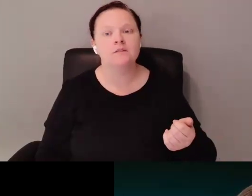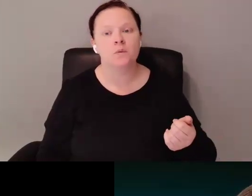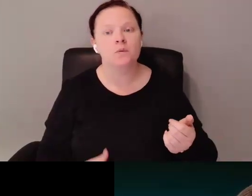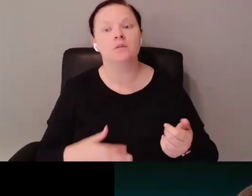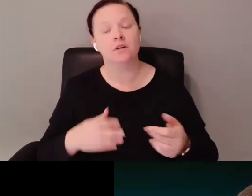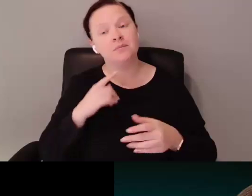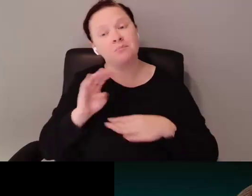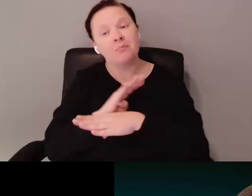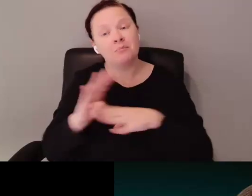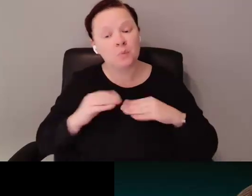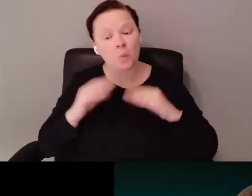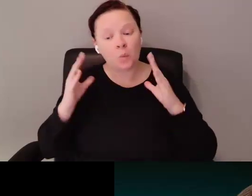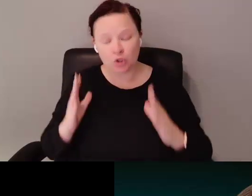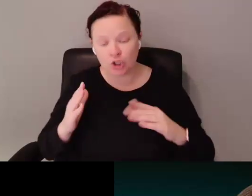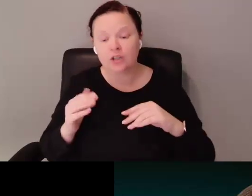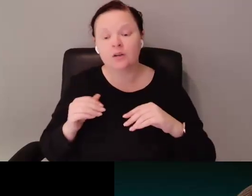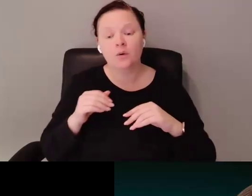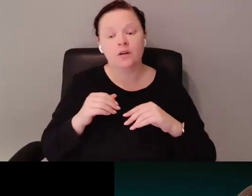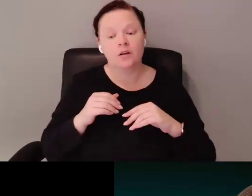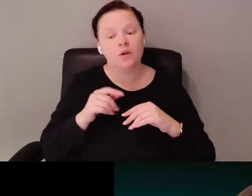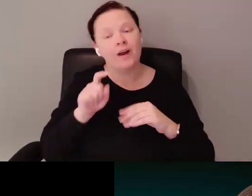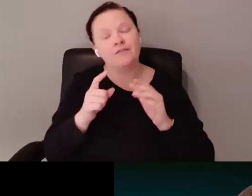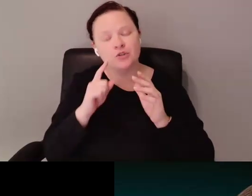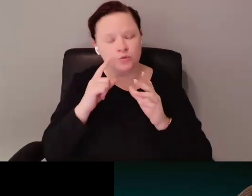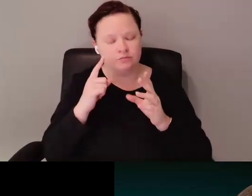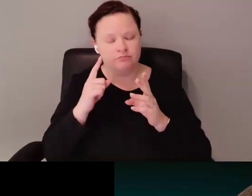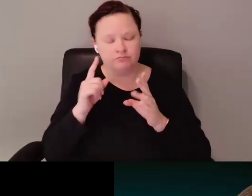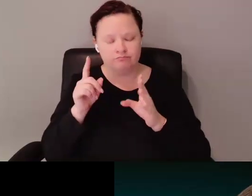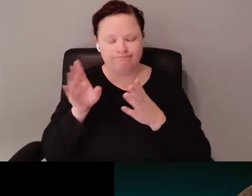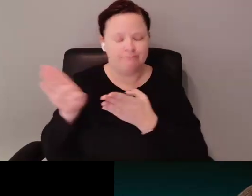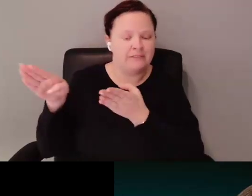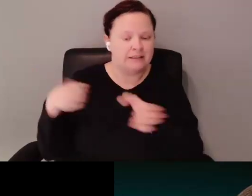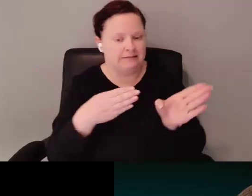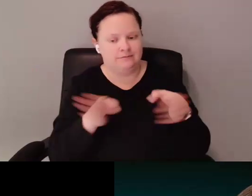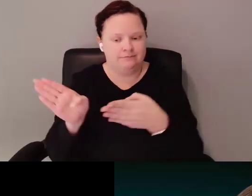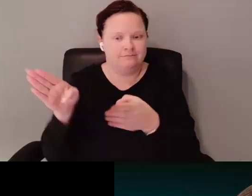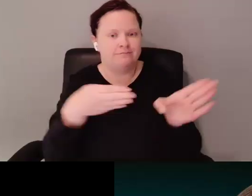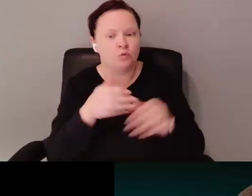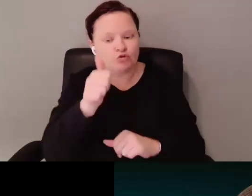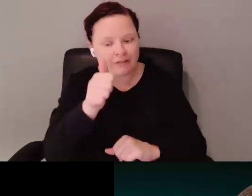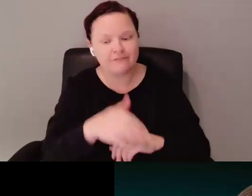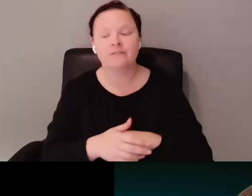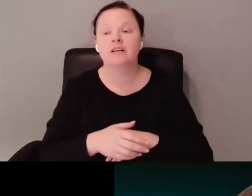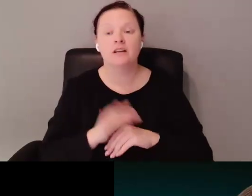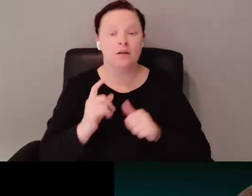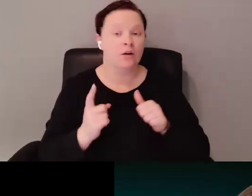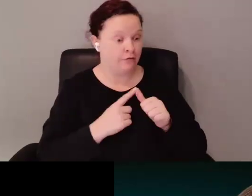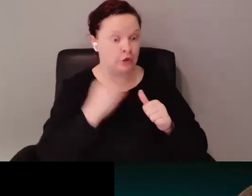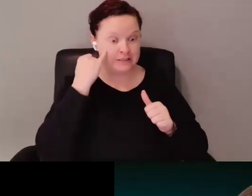Being an entrepreneur, you have to be able to redirect yourself. So if your initial